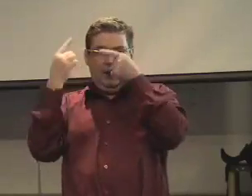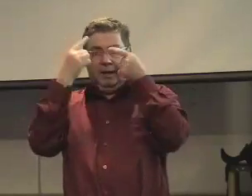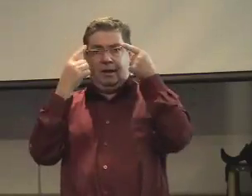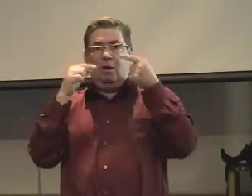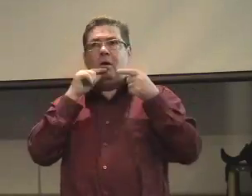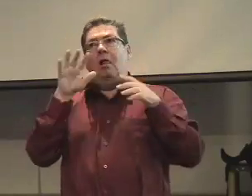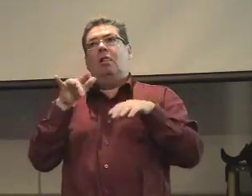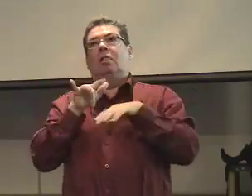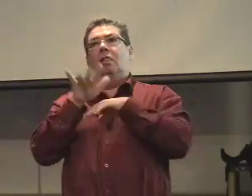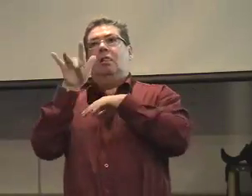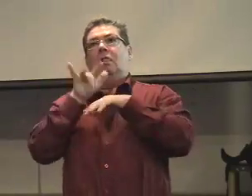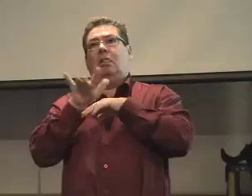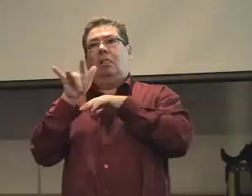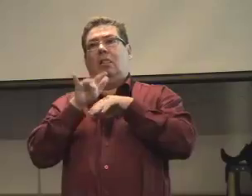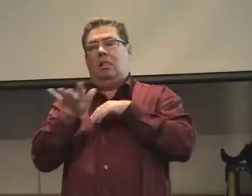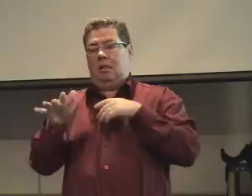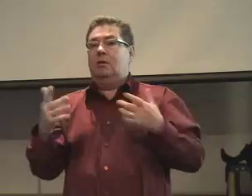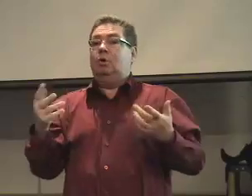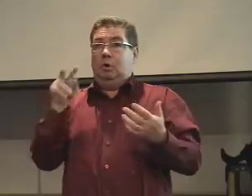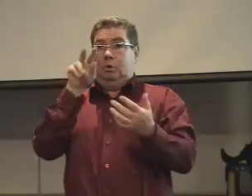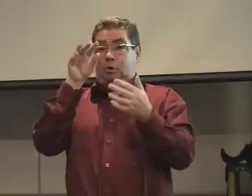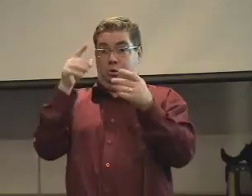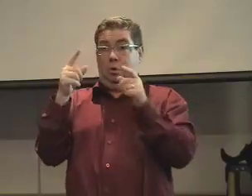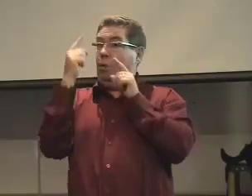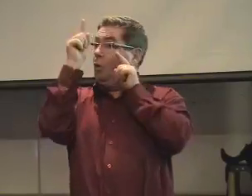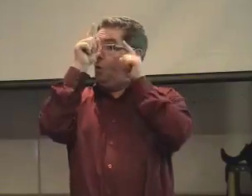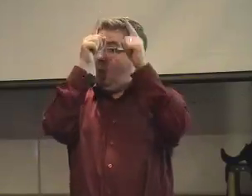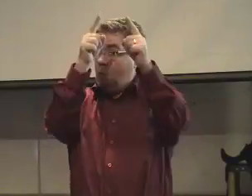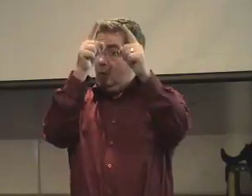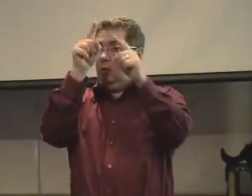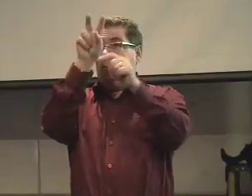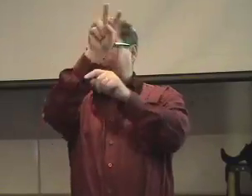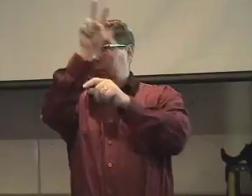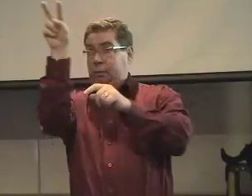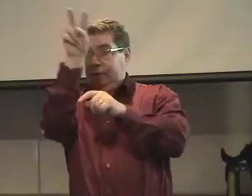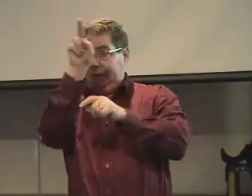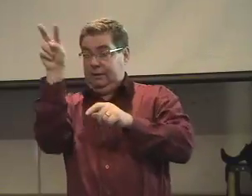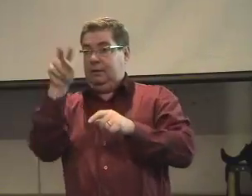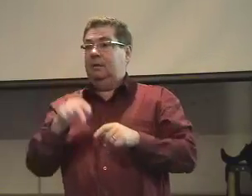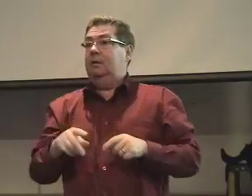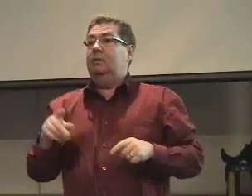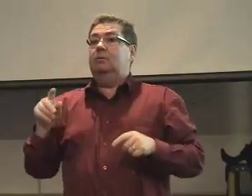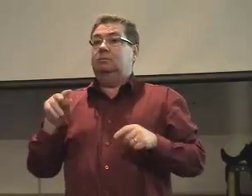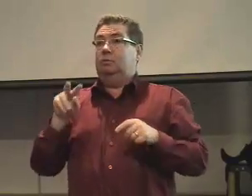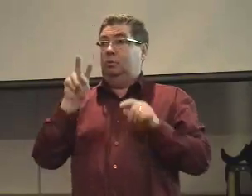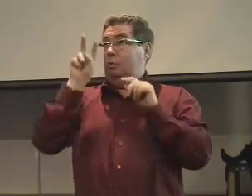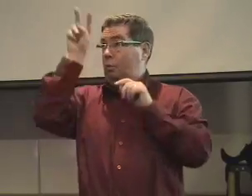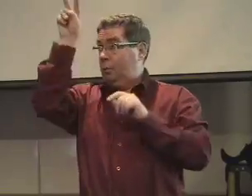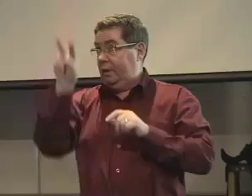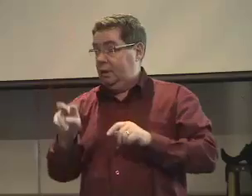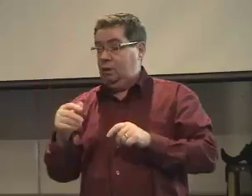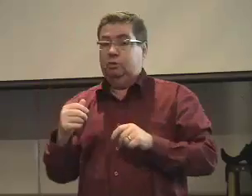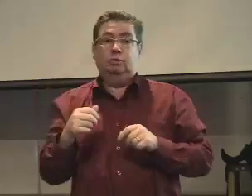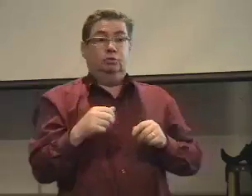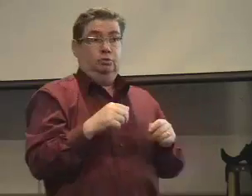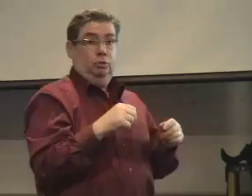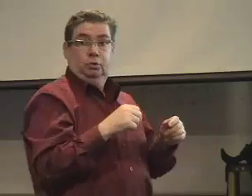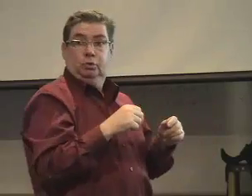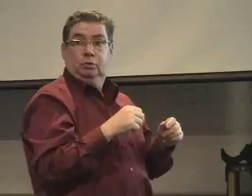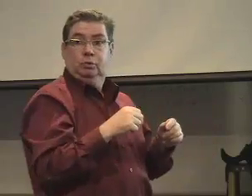So their goal is they have to read it, they have to come up to the board, turn their body toward the board, so symbolizing one